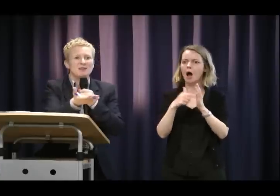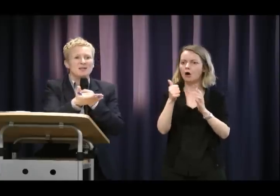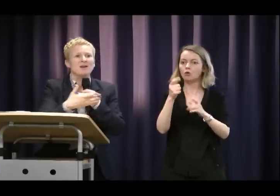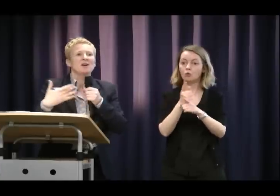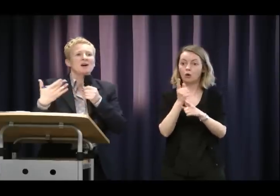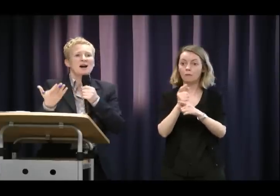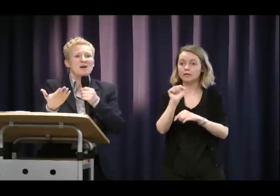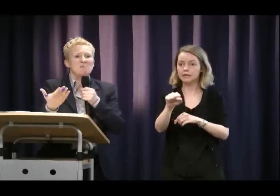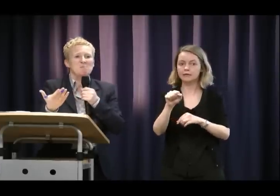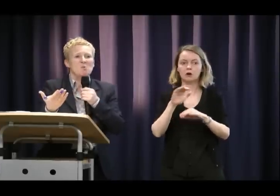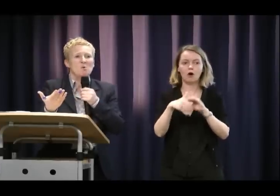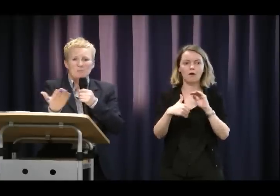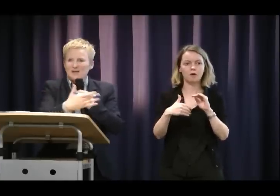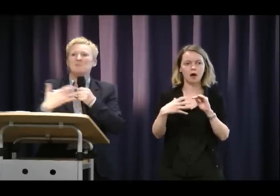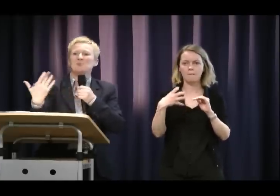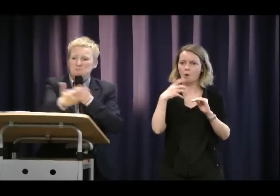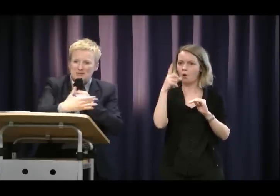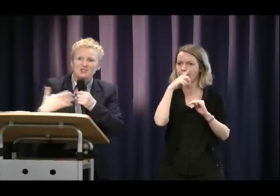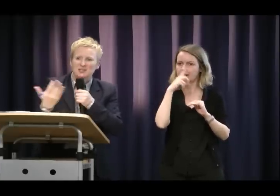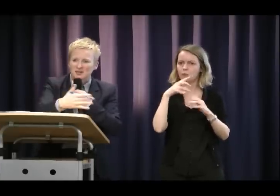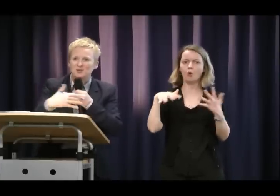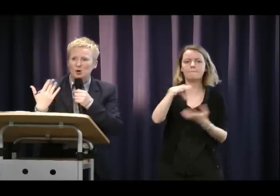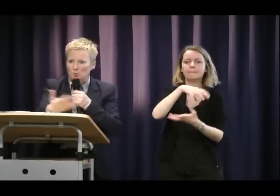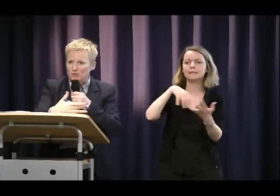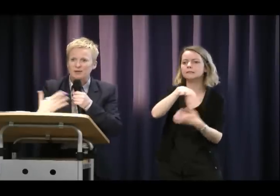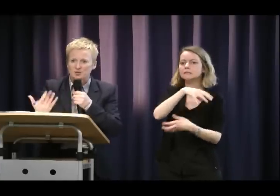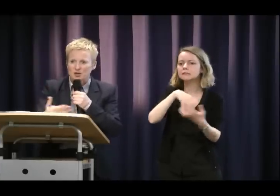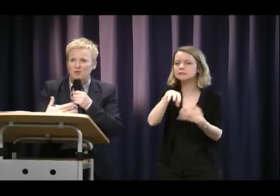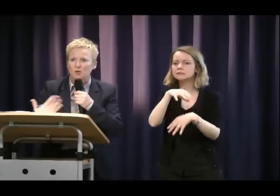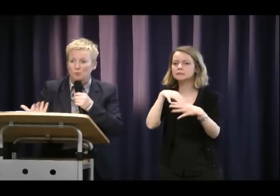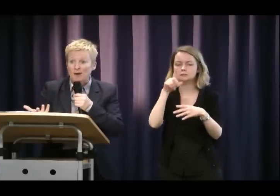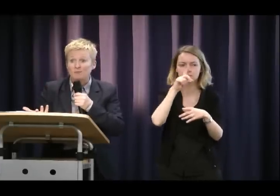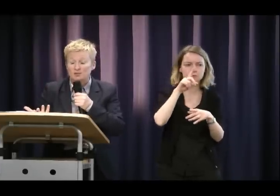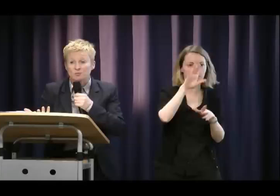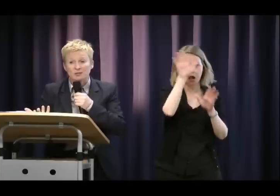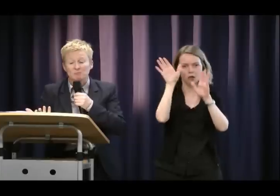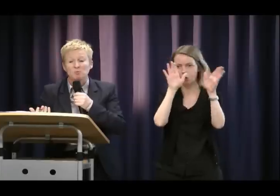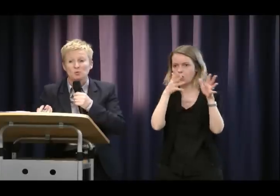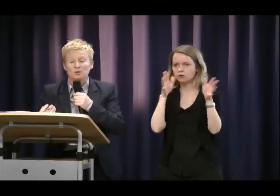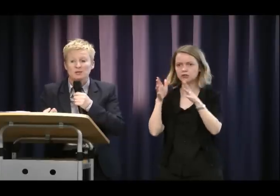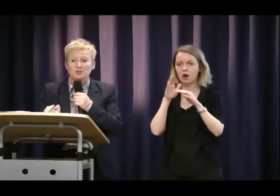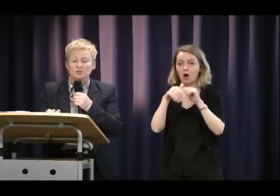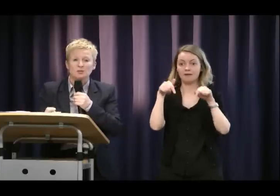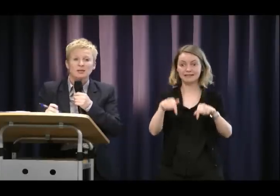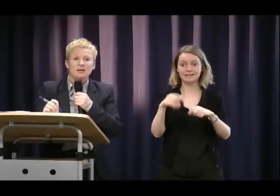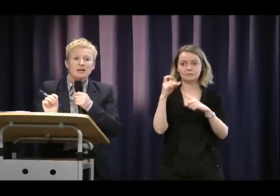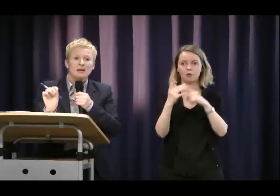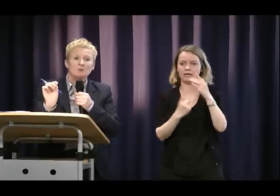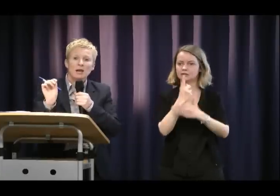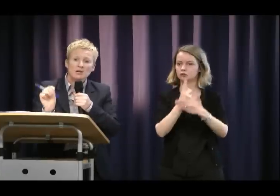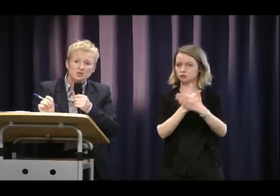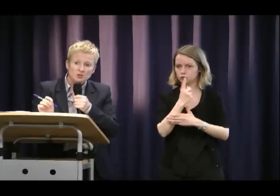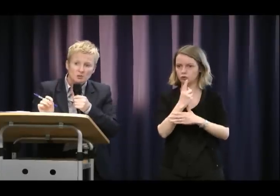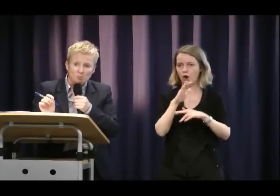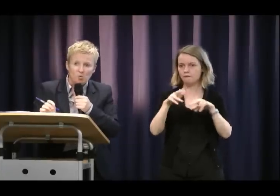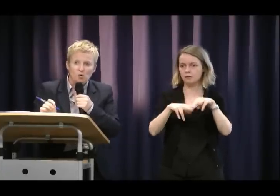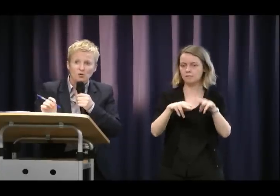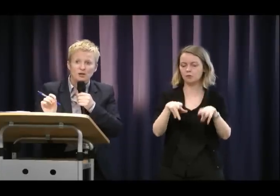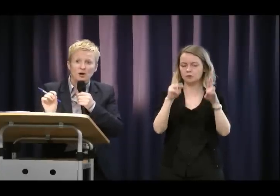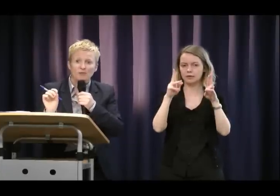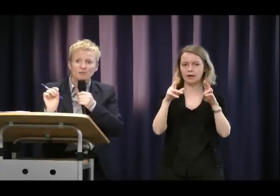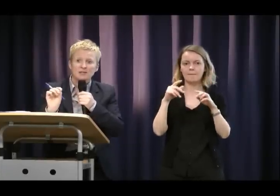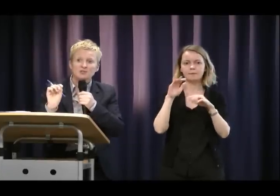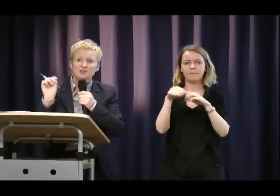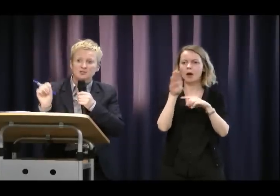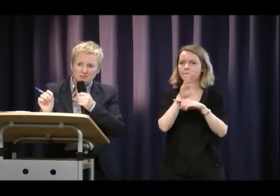just having more people mixing, you know, with each other around this really important issue. In relation to the